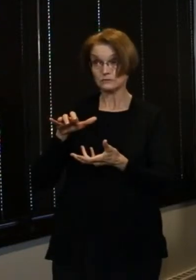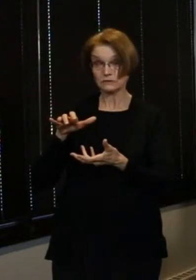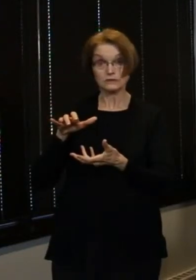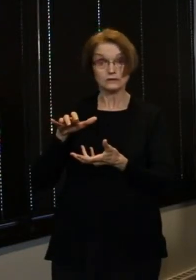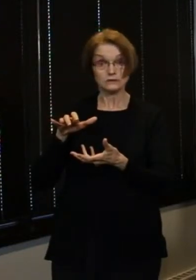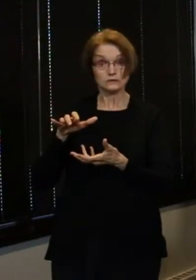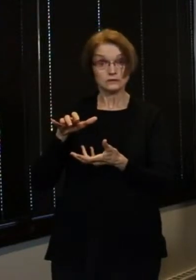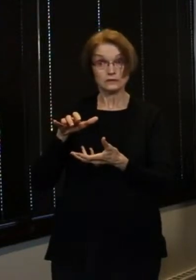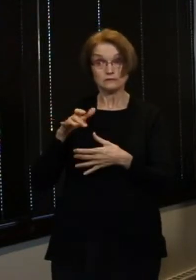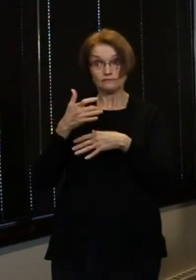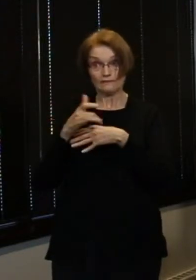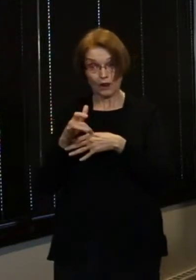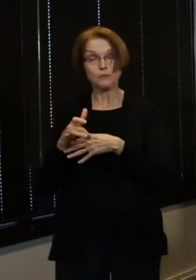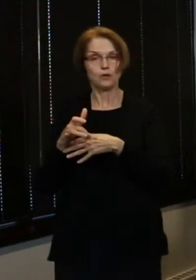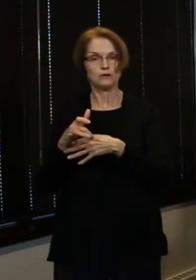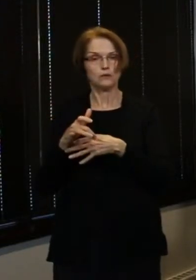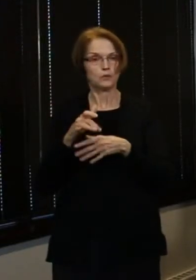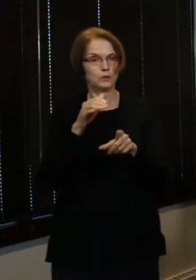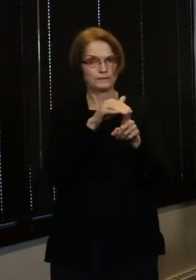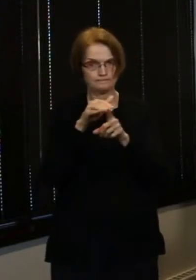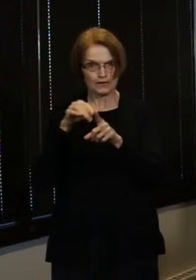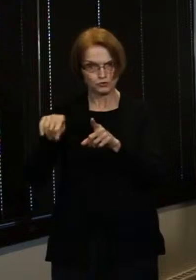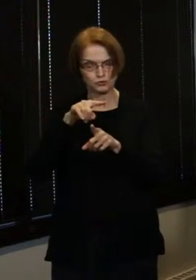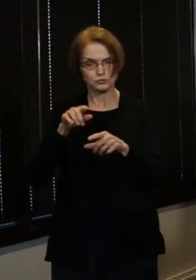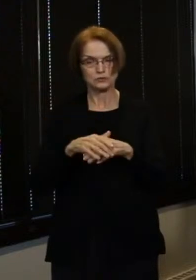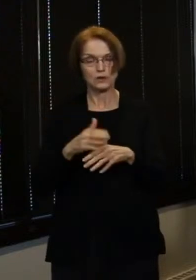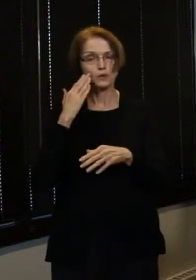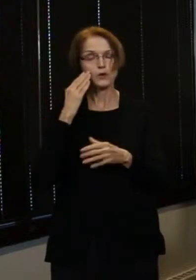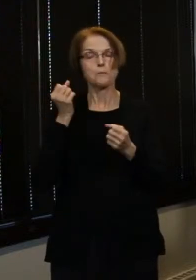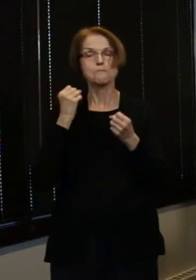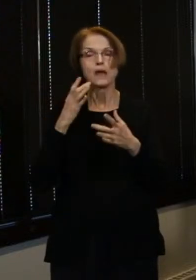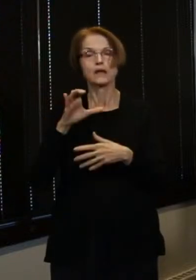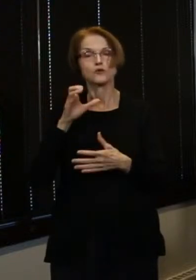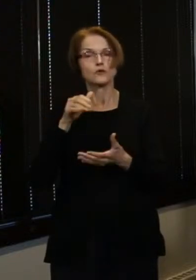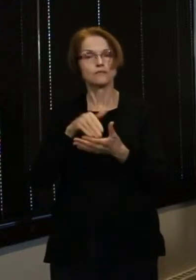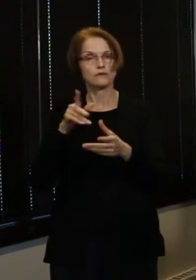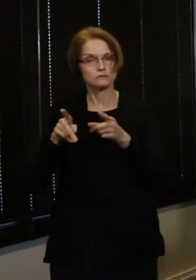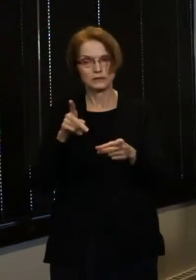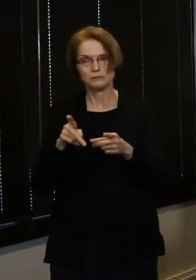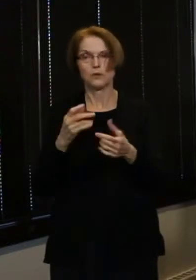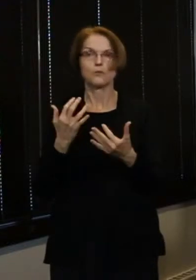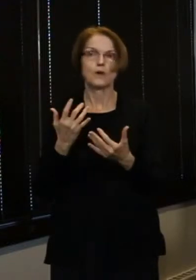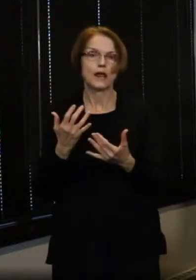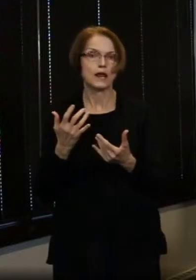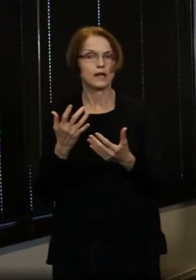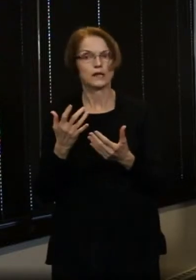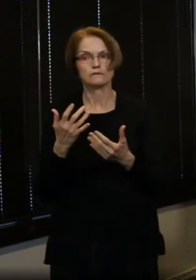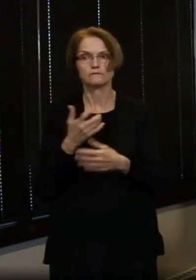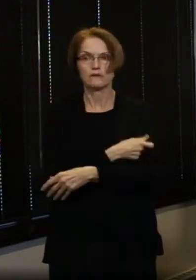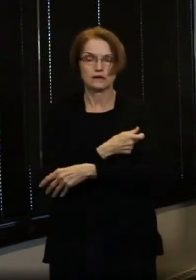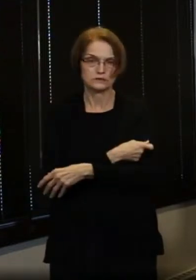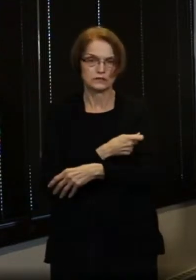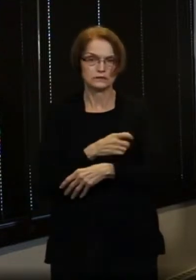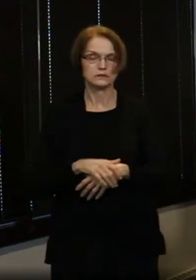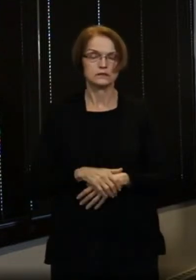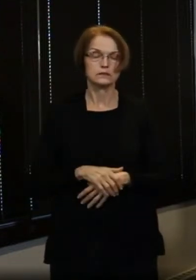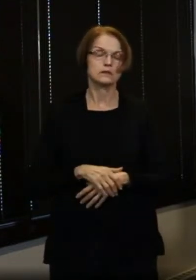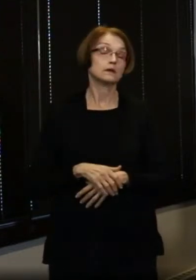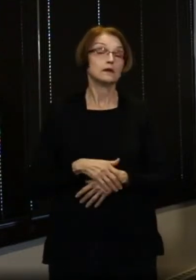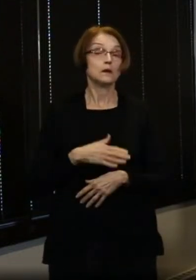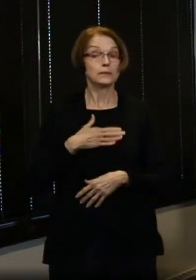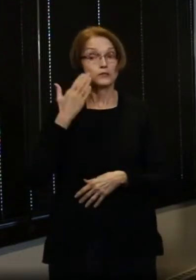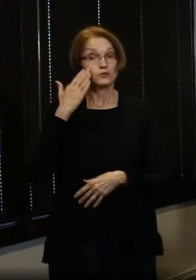available for you. We know there are hundreds of thousands of people waiting to get vaccine in our region, so please know